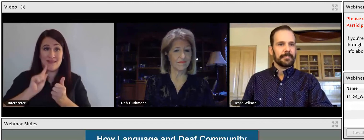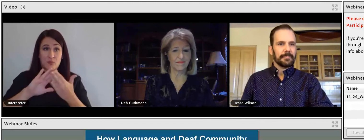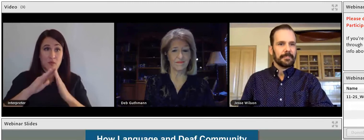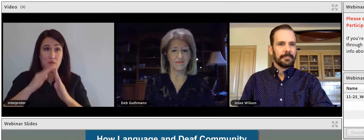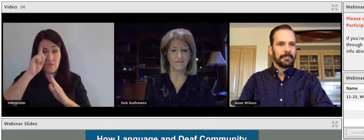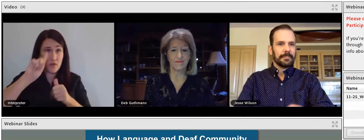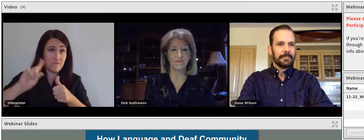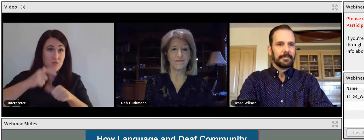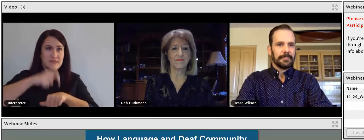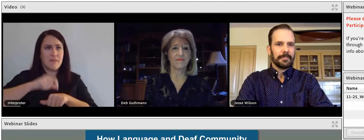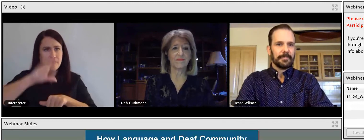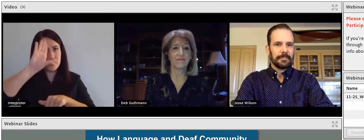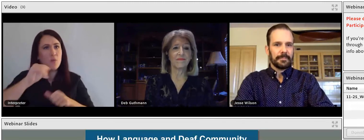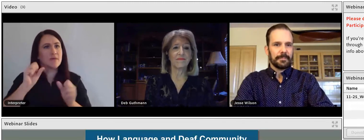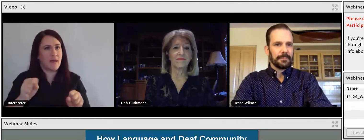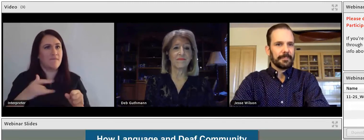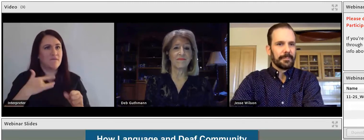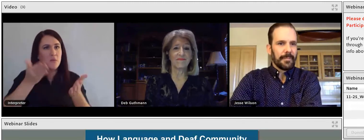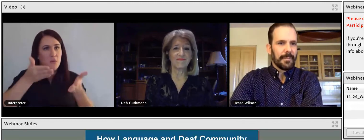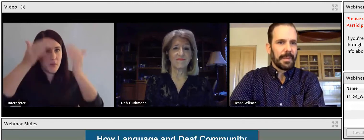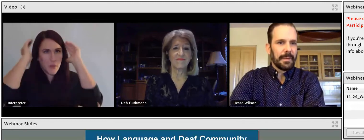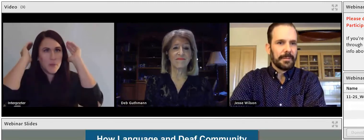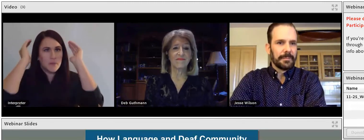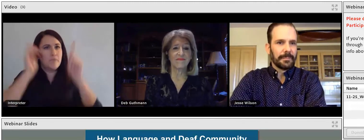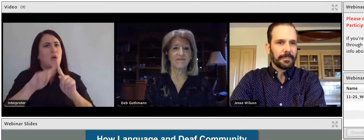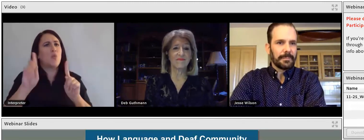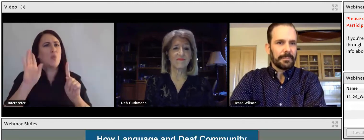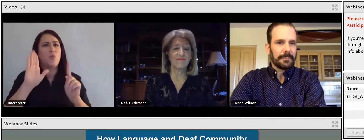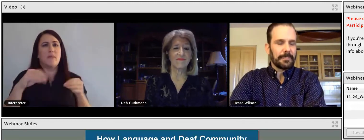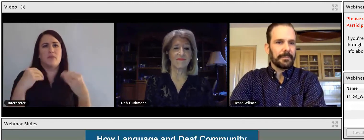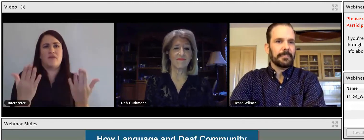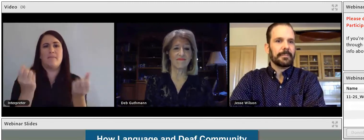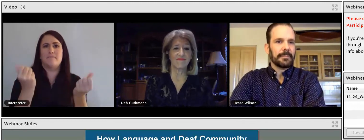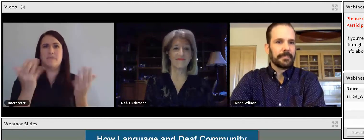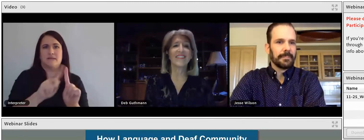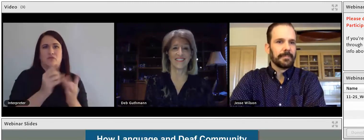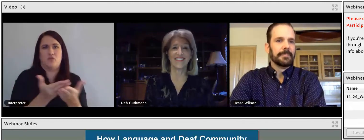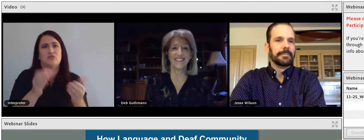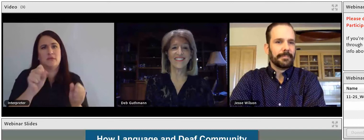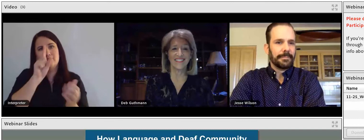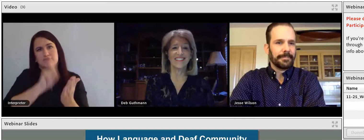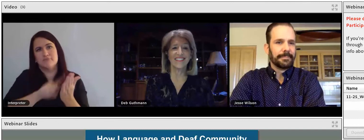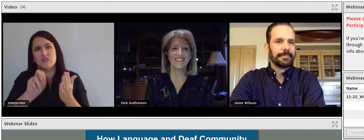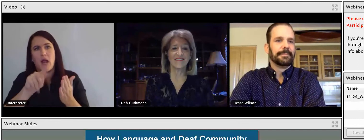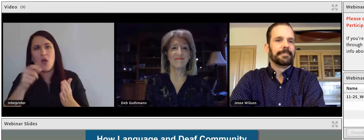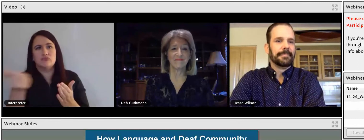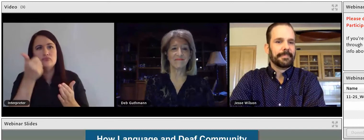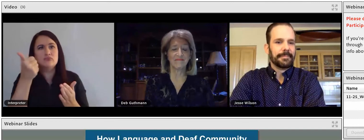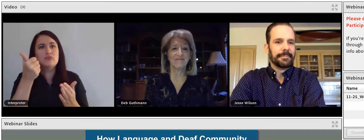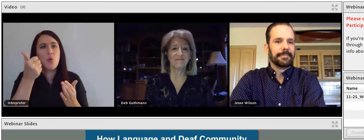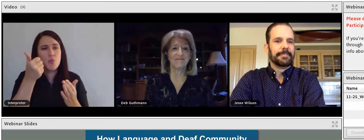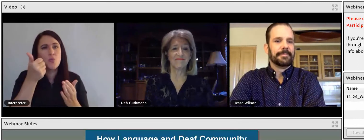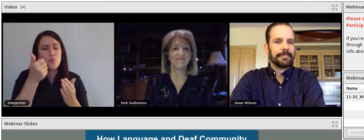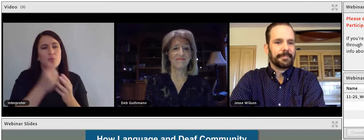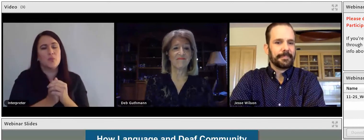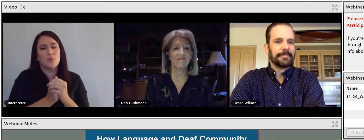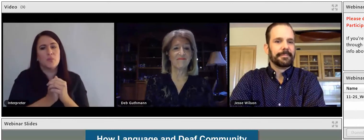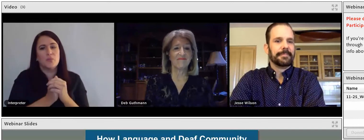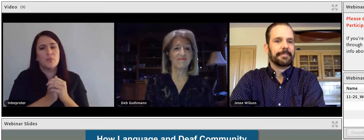can feel very overwhelming, but we are going to give you many resources that you can check on your own so that you can think about